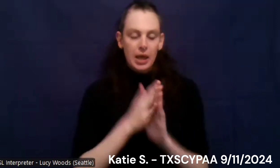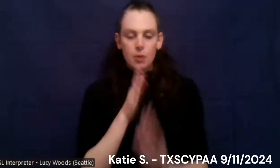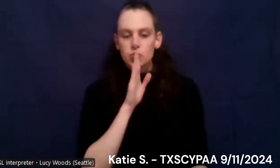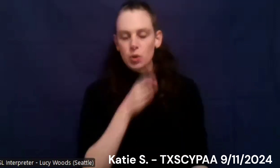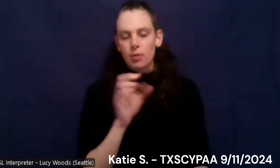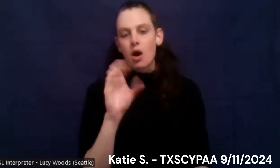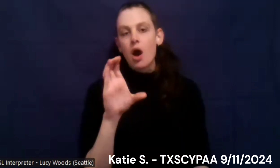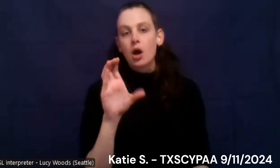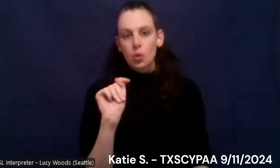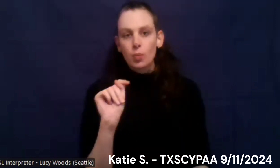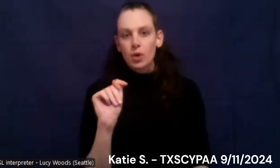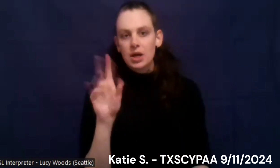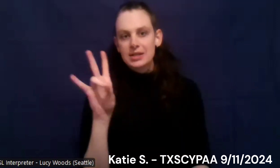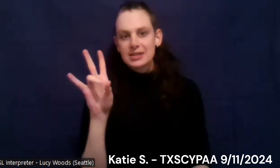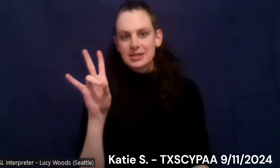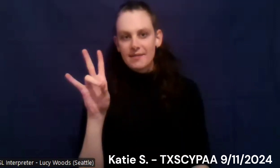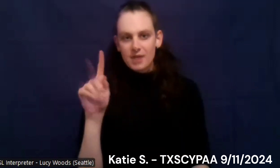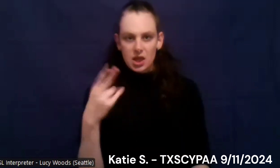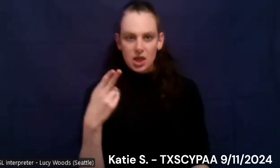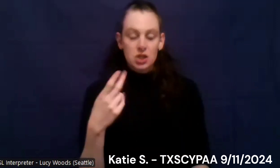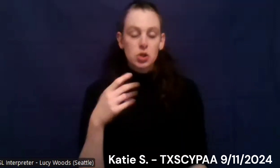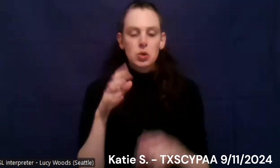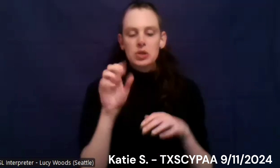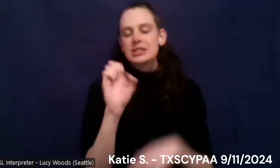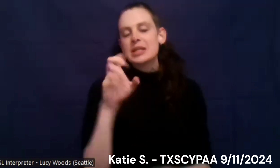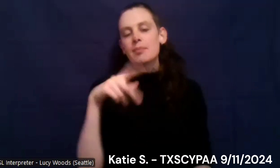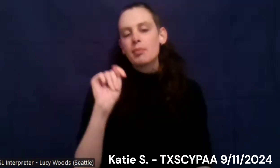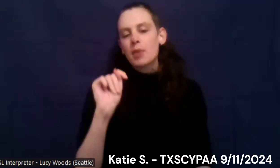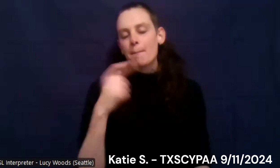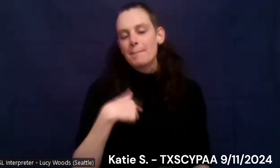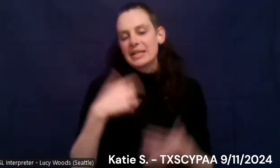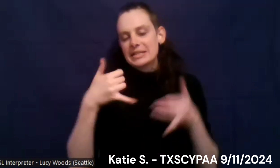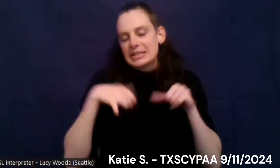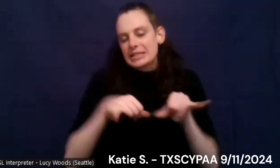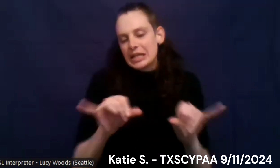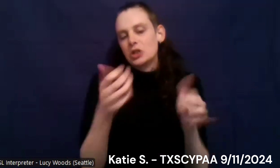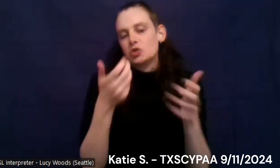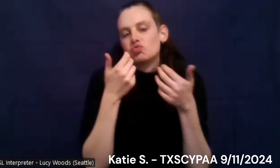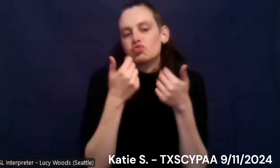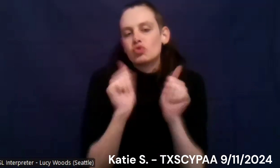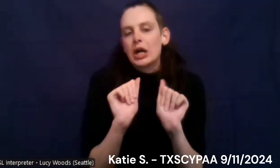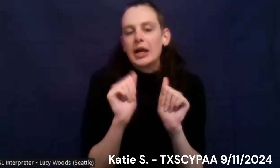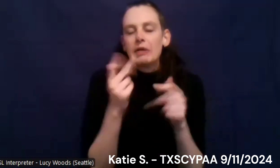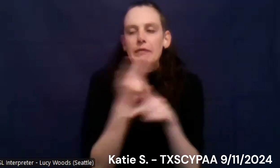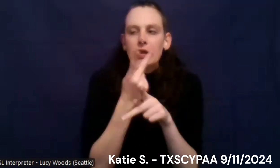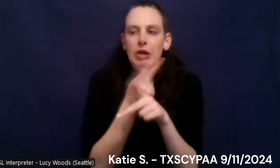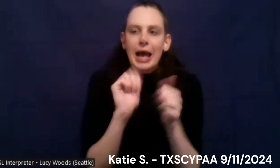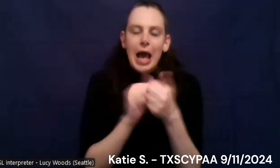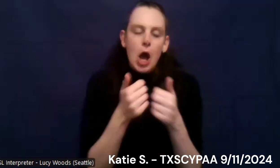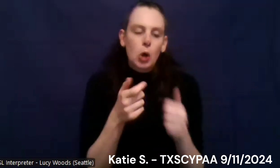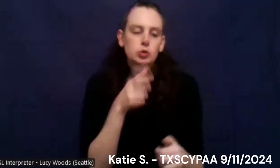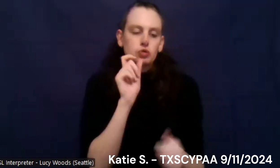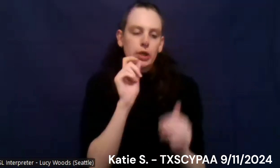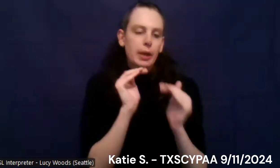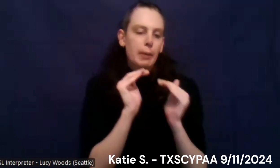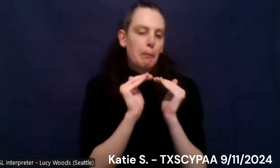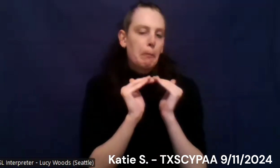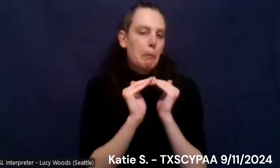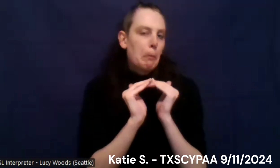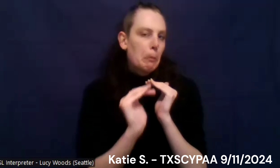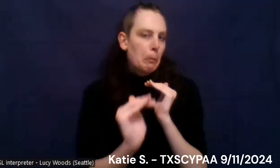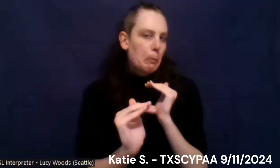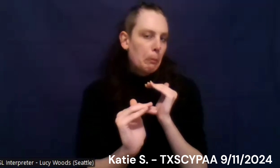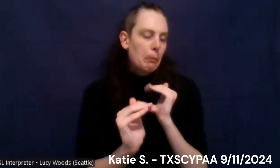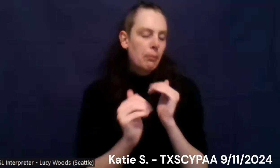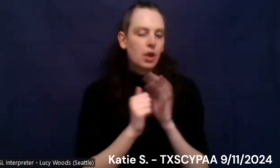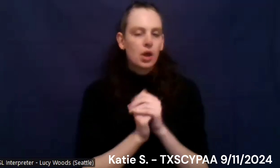I was still trying to figure it out. One last ditch effort. Um, and I'll tell you this, the day